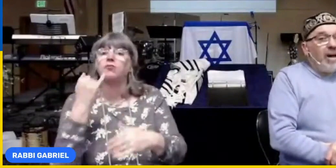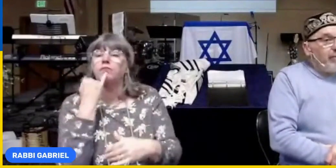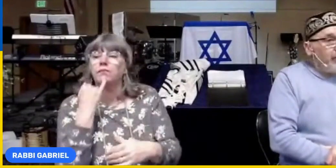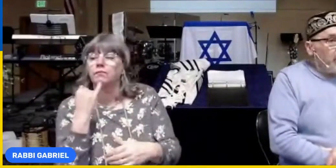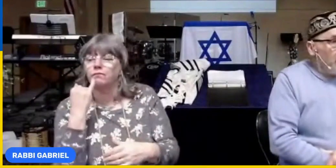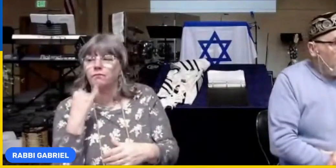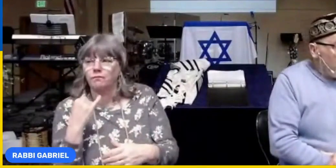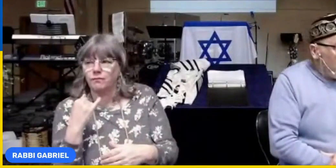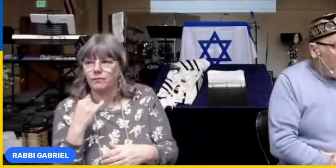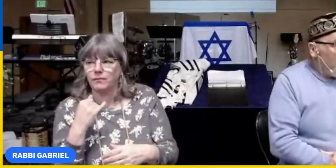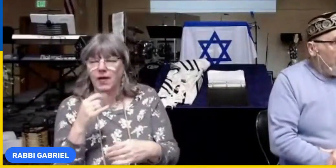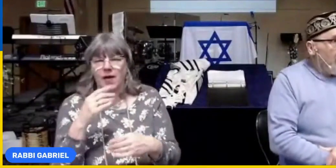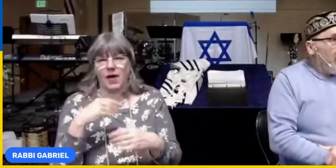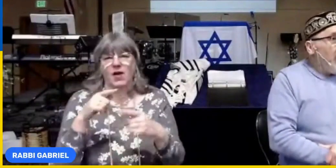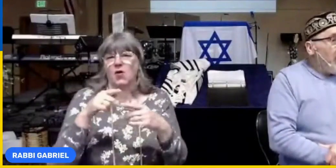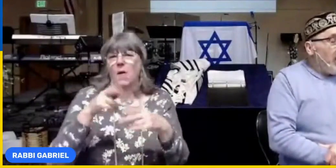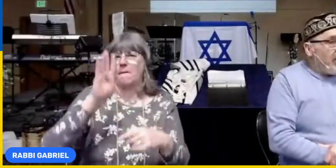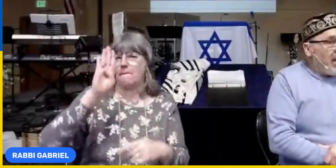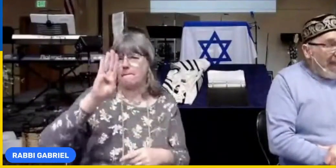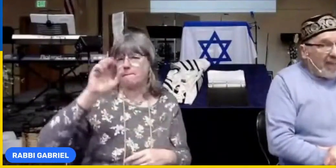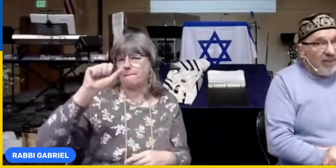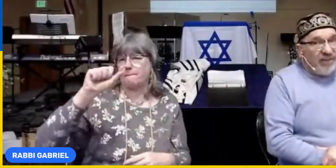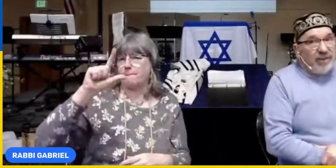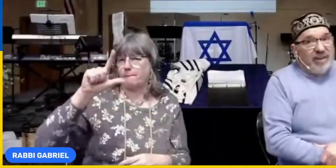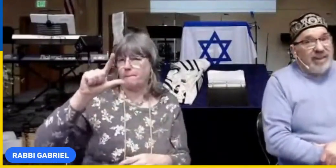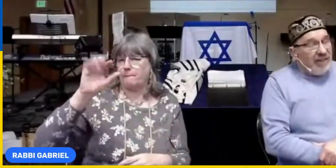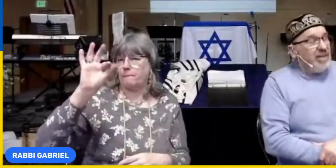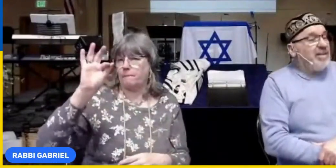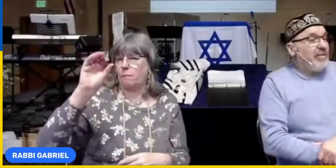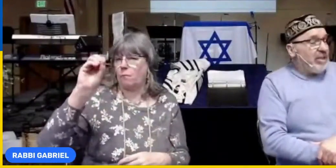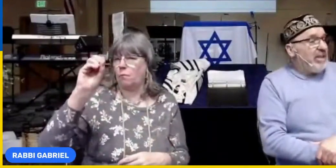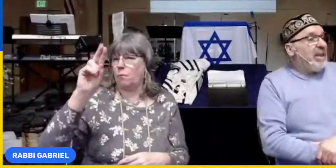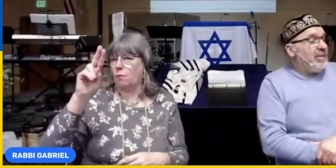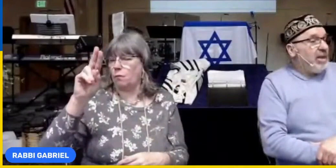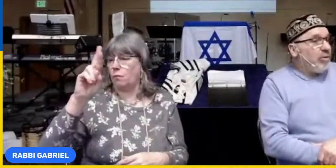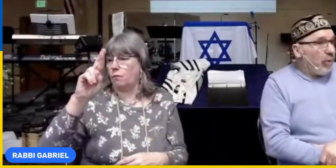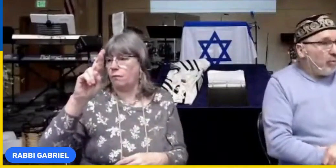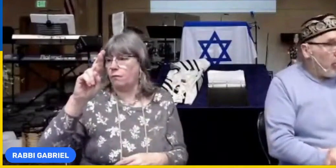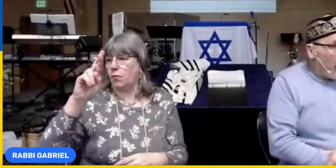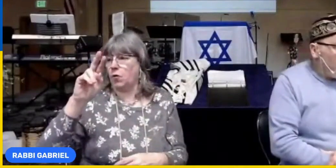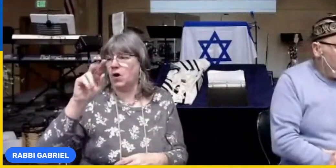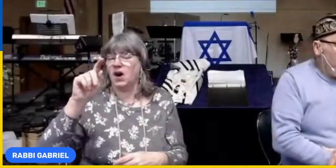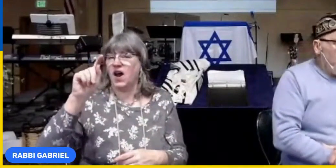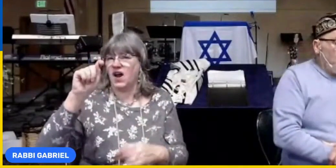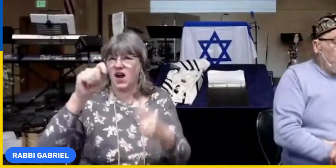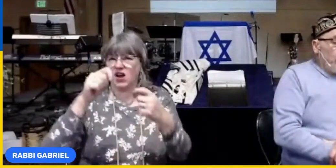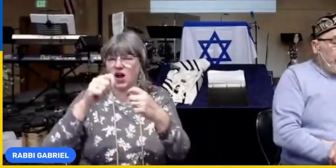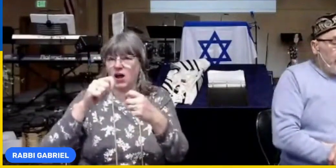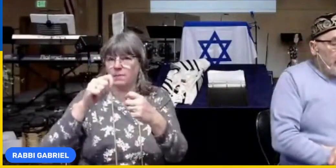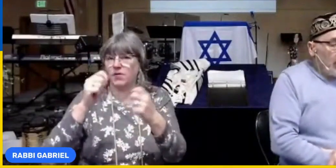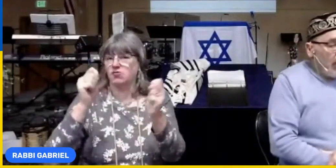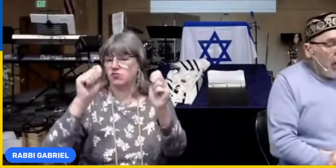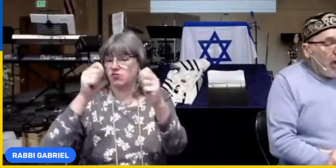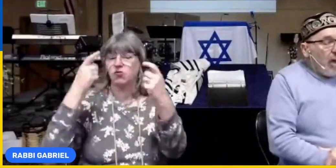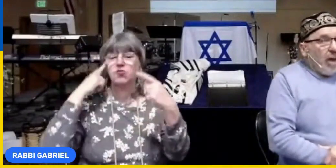through the Balfour Treaty at the end, in 1917, at the end of World War I.